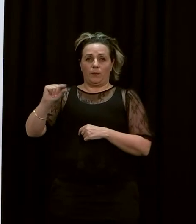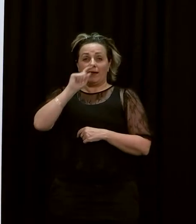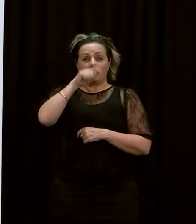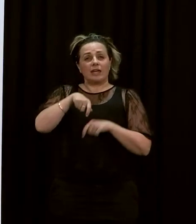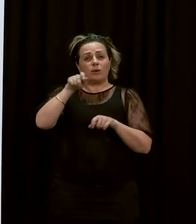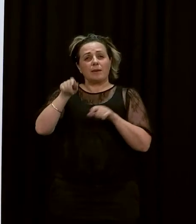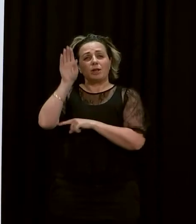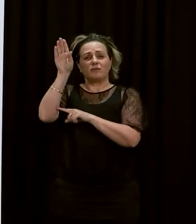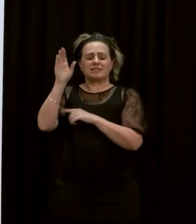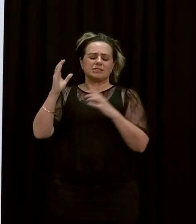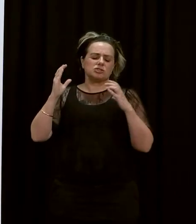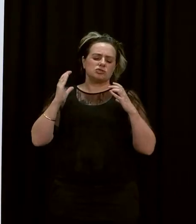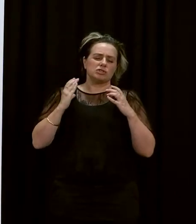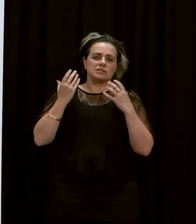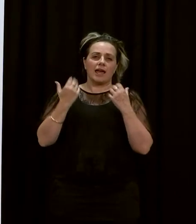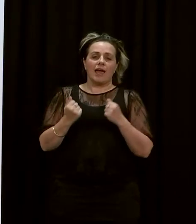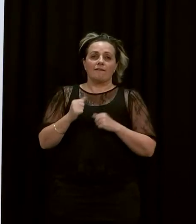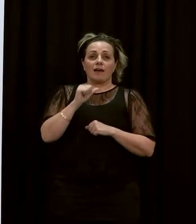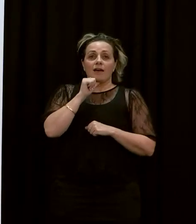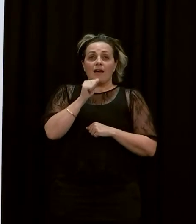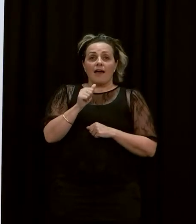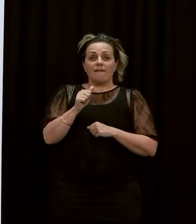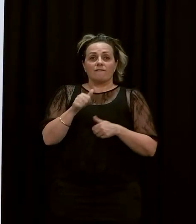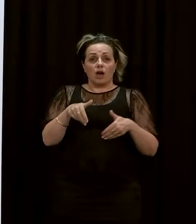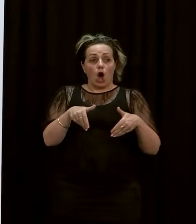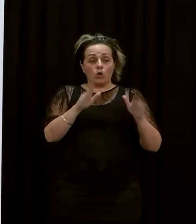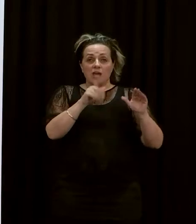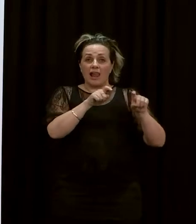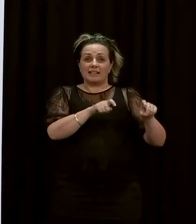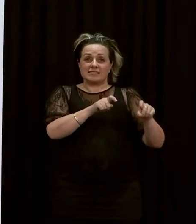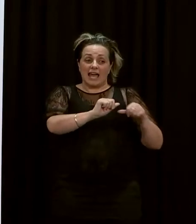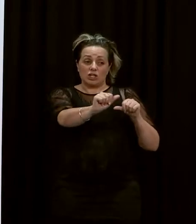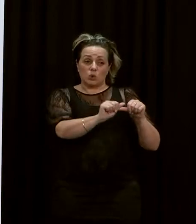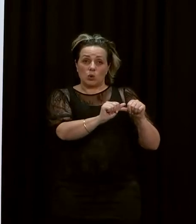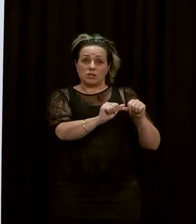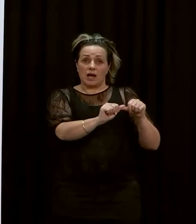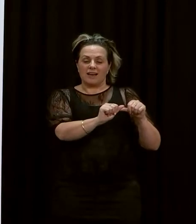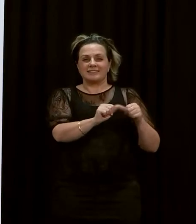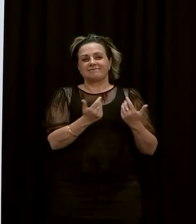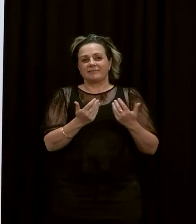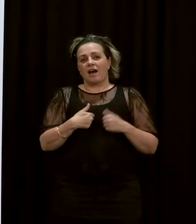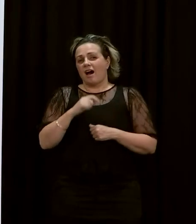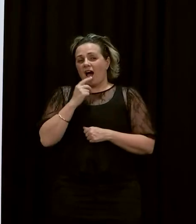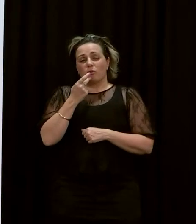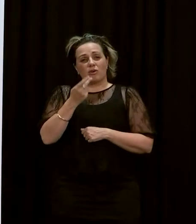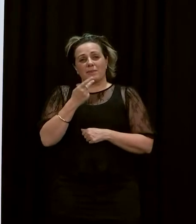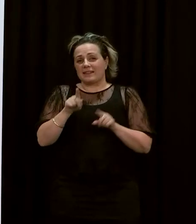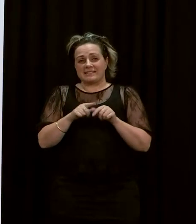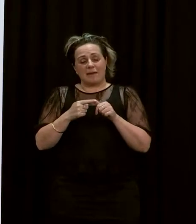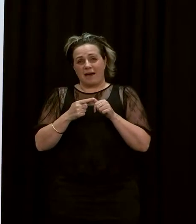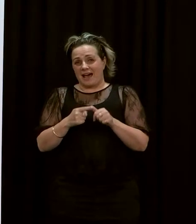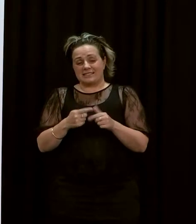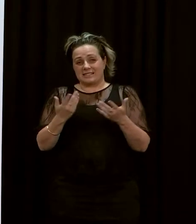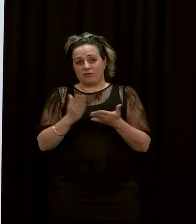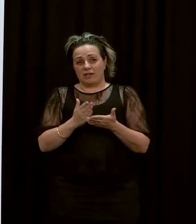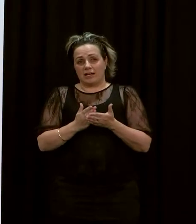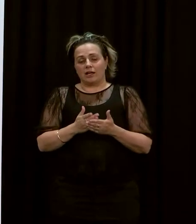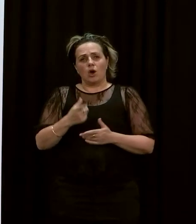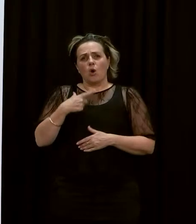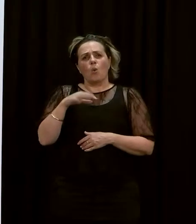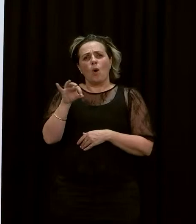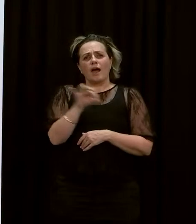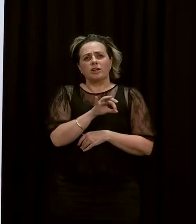really stressed. Yeah. If you had shorter stays in ISO or home isolation. I'm probably just going to repeat the same answer I just gave. Bring it forward this